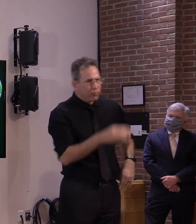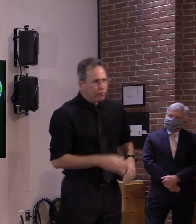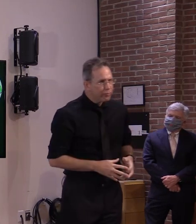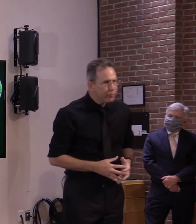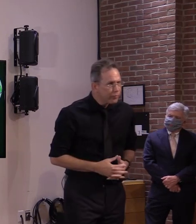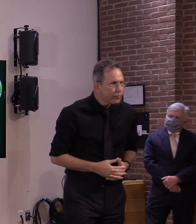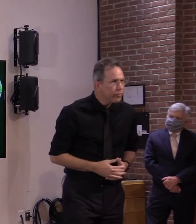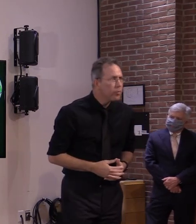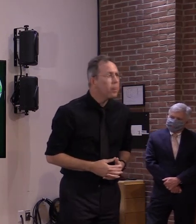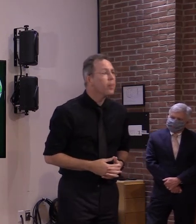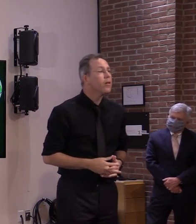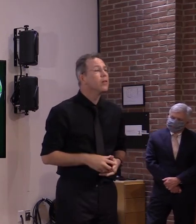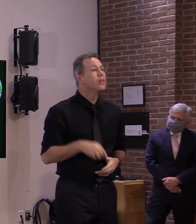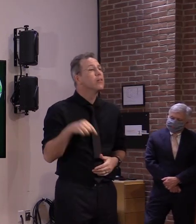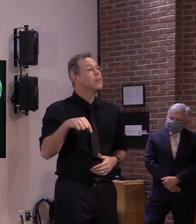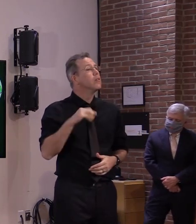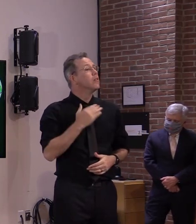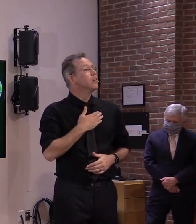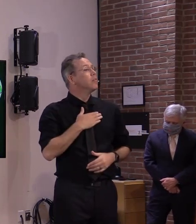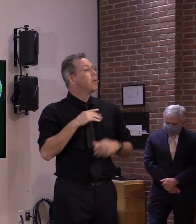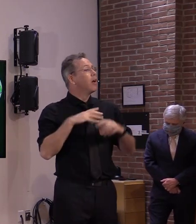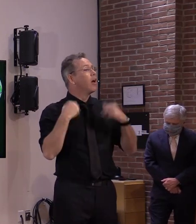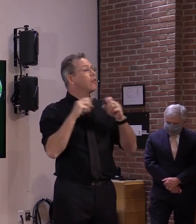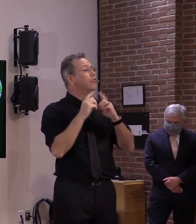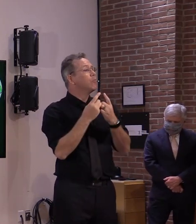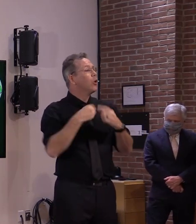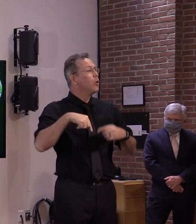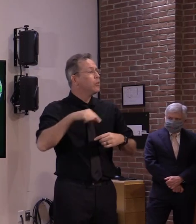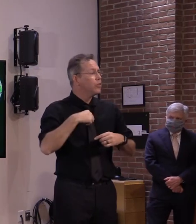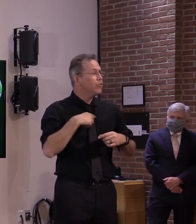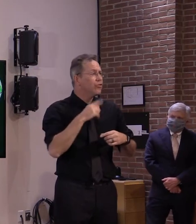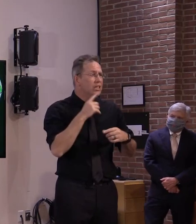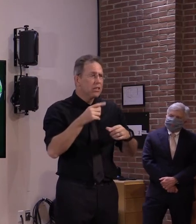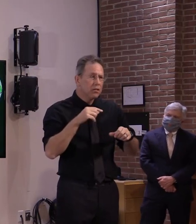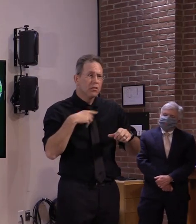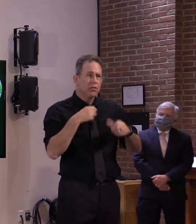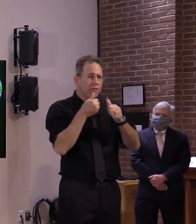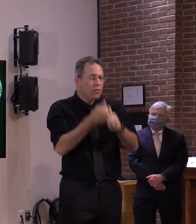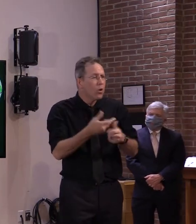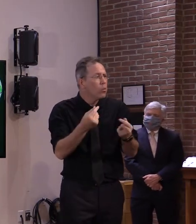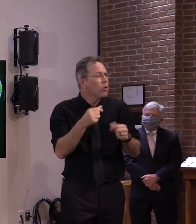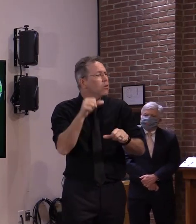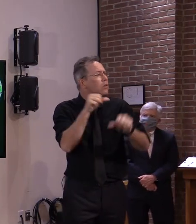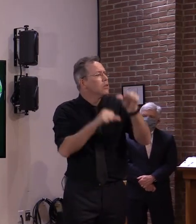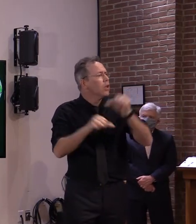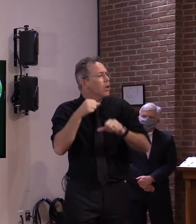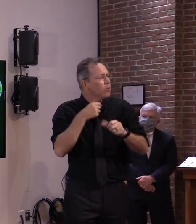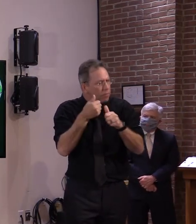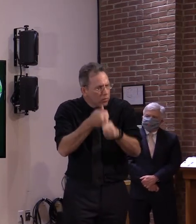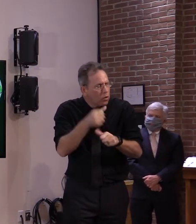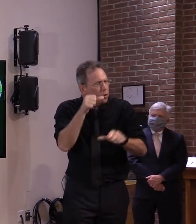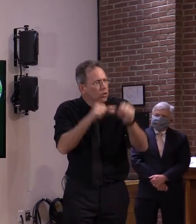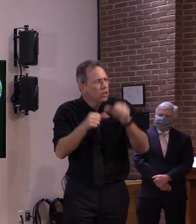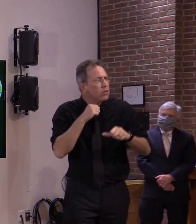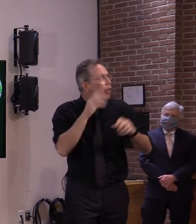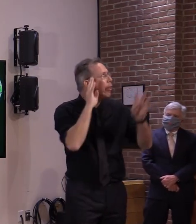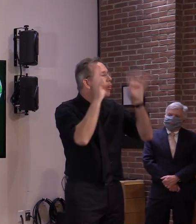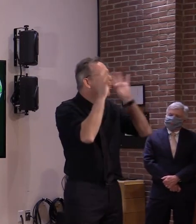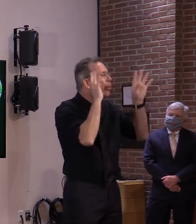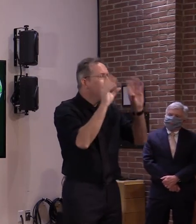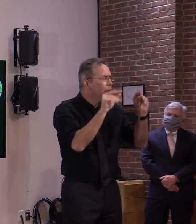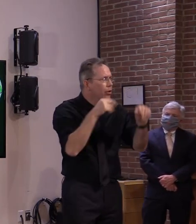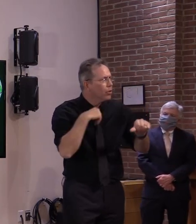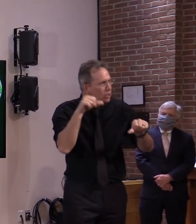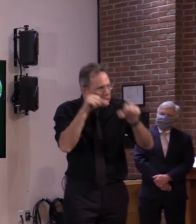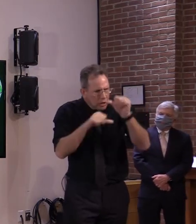and recommendations are based on the data and the evidence-based science. I say this because what I want to tell you today